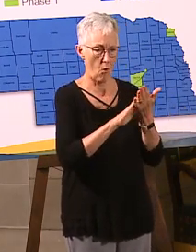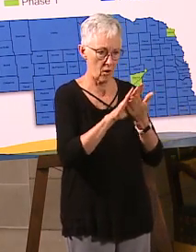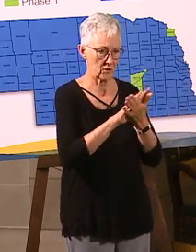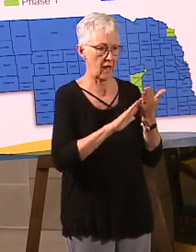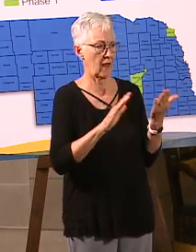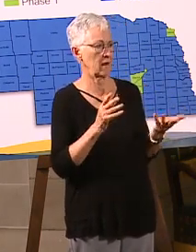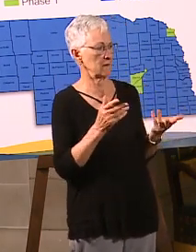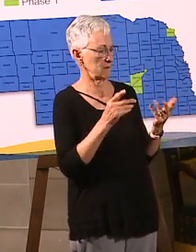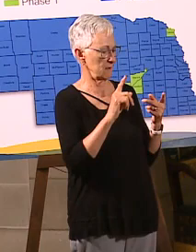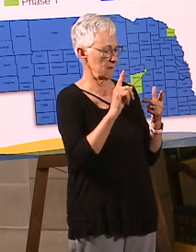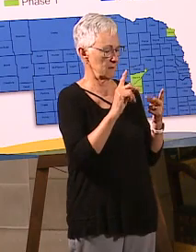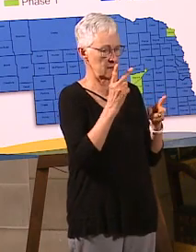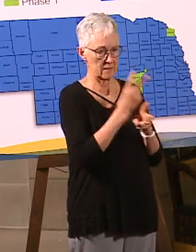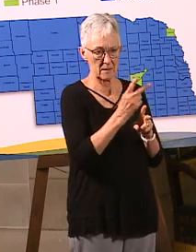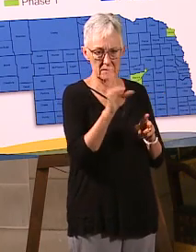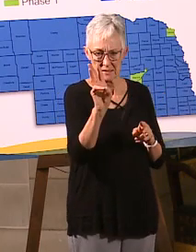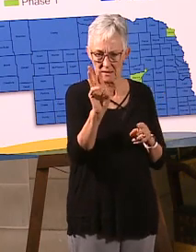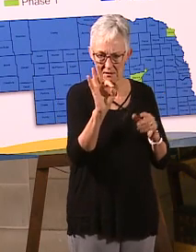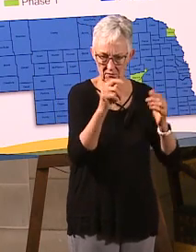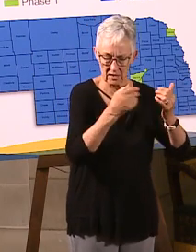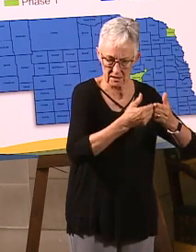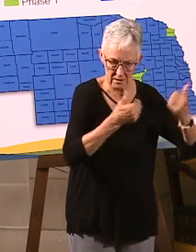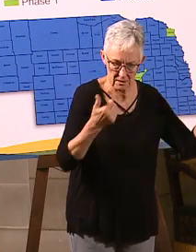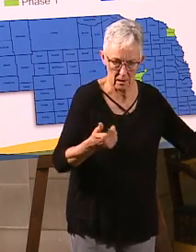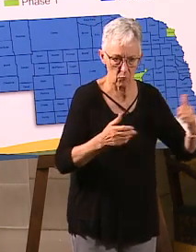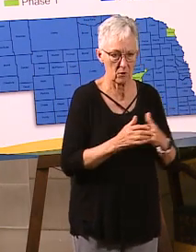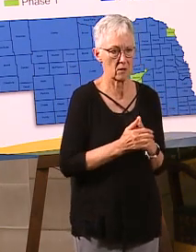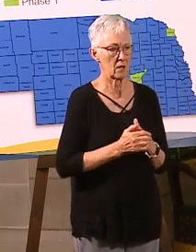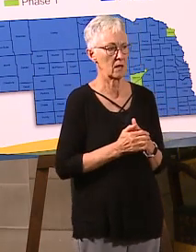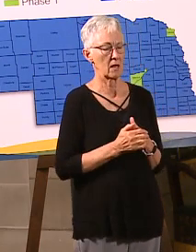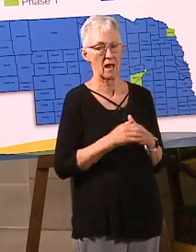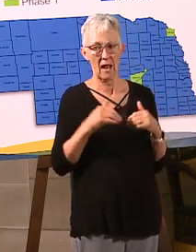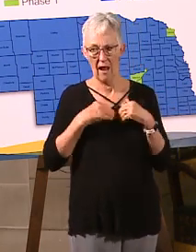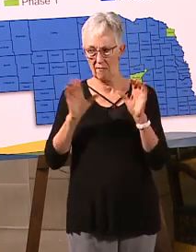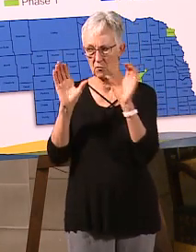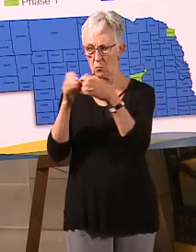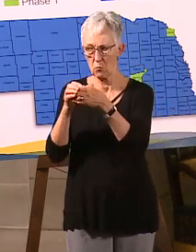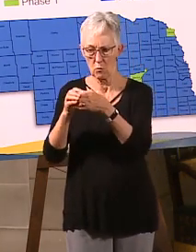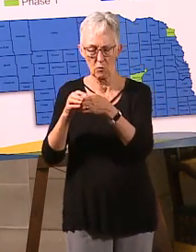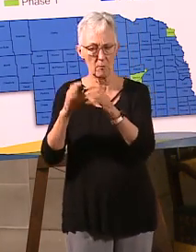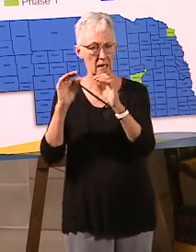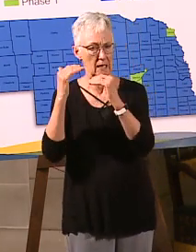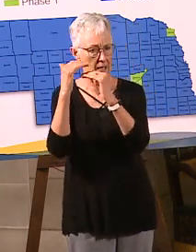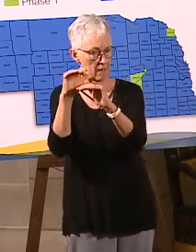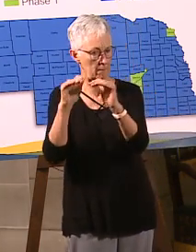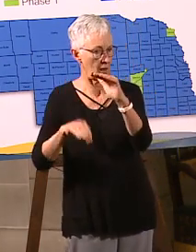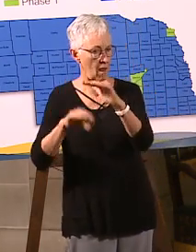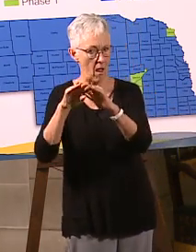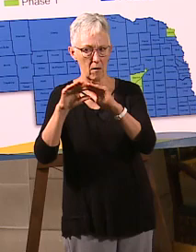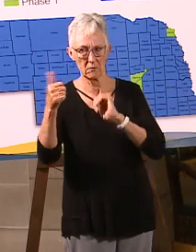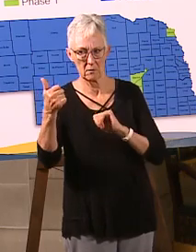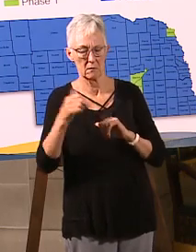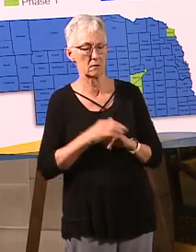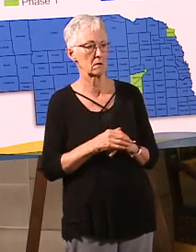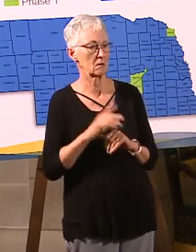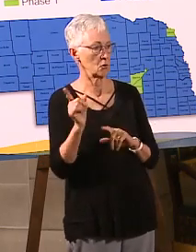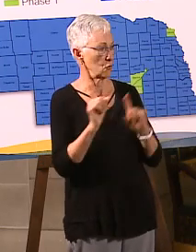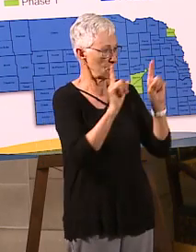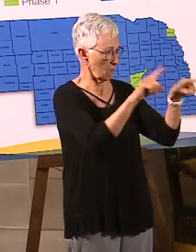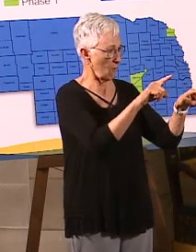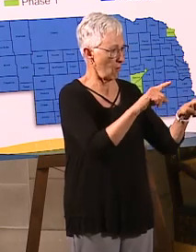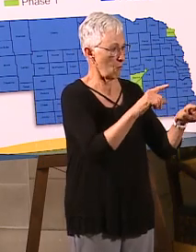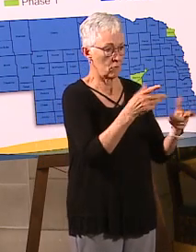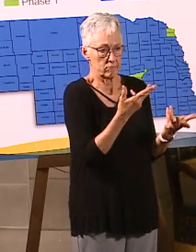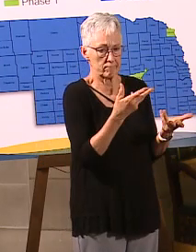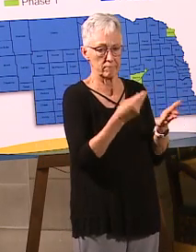buy some things to be able to do some gardening, wear a mask when you go to the store. So these are all the sorts of things that will make sure that as